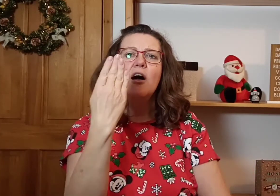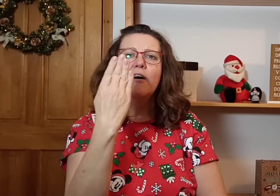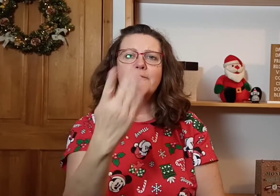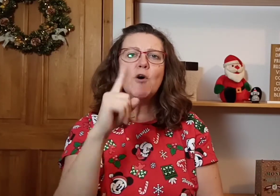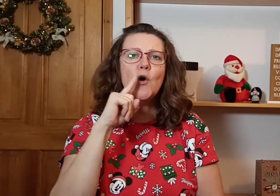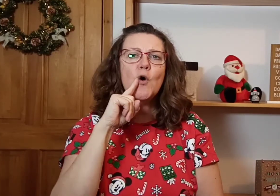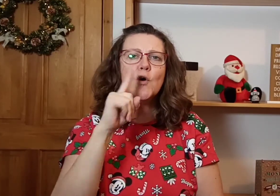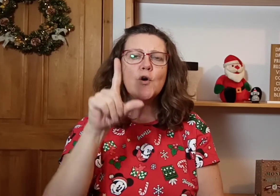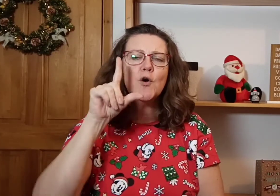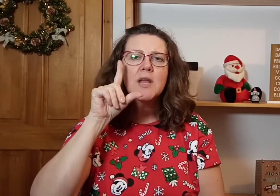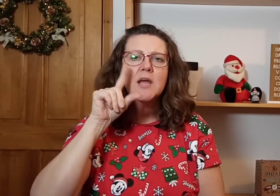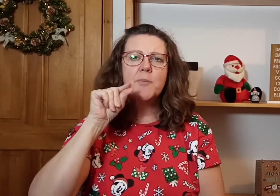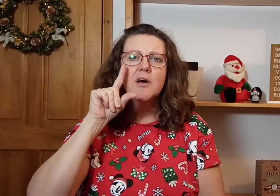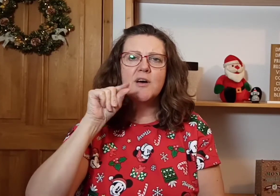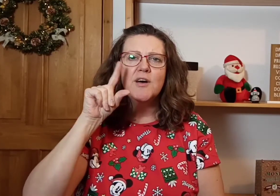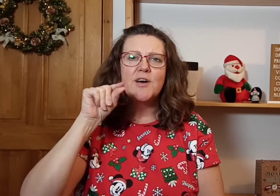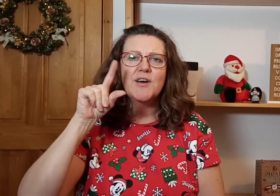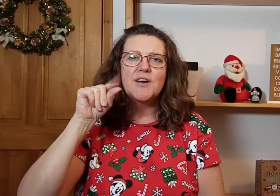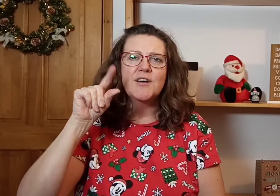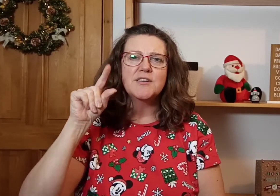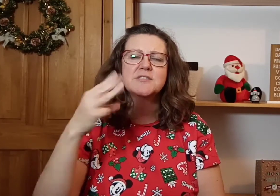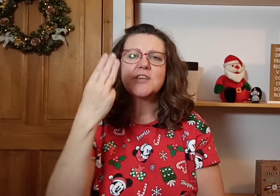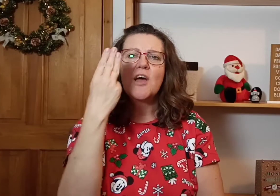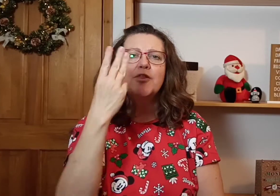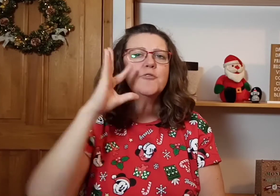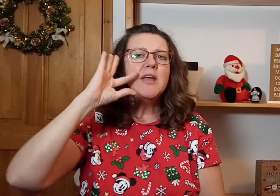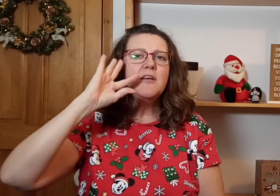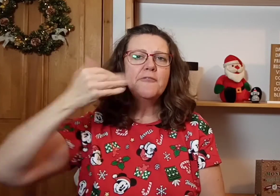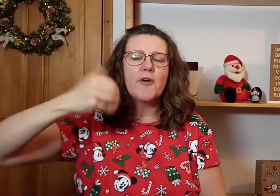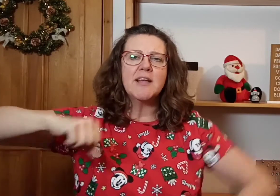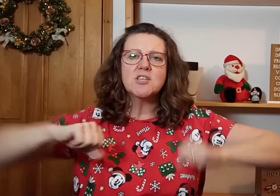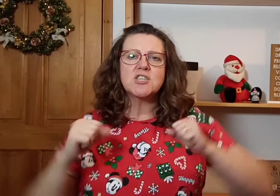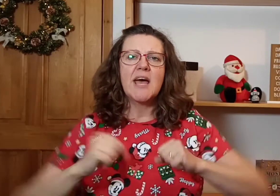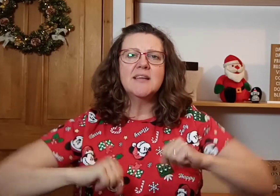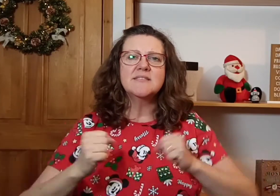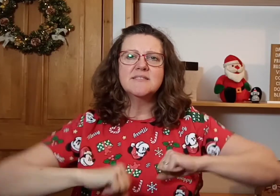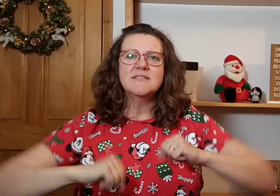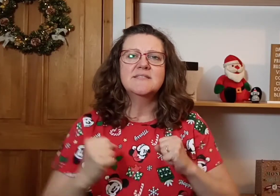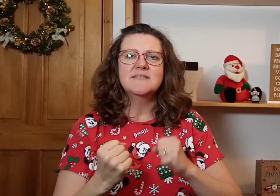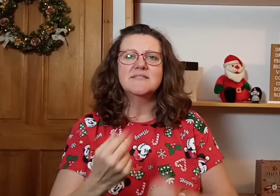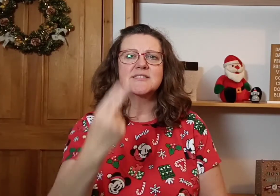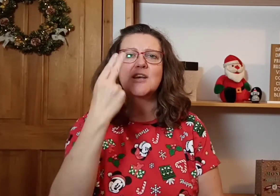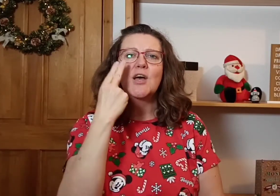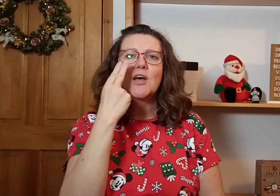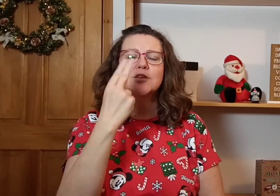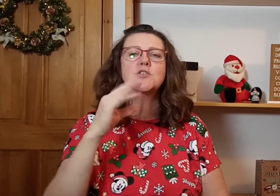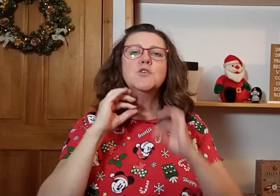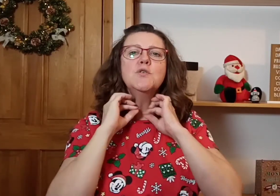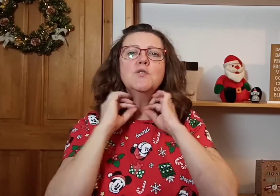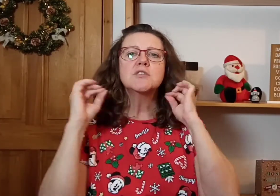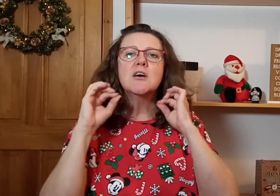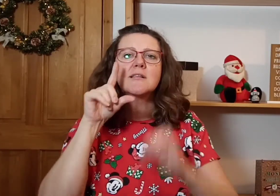four calling birds, three French hens, Two turtle